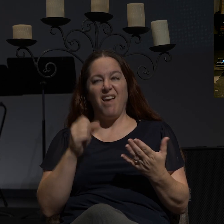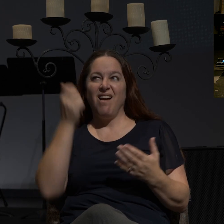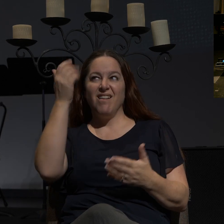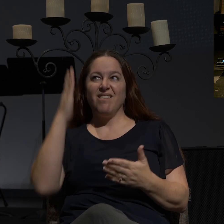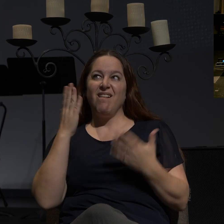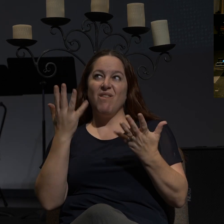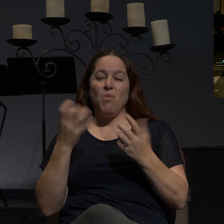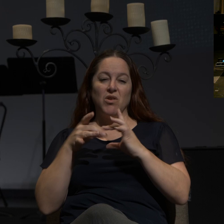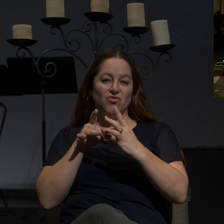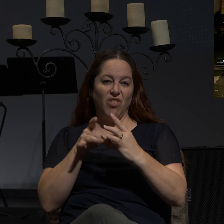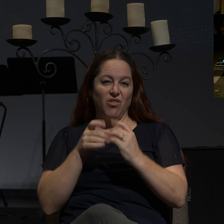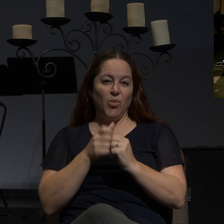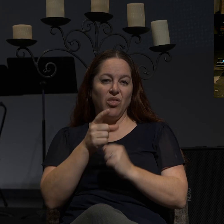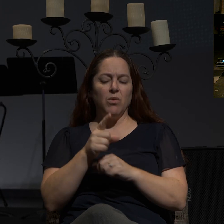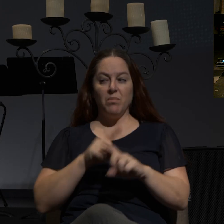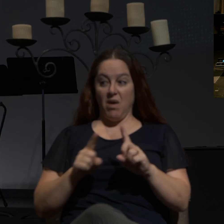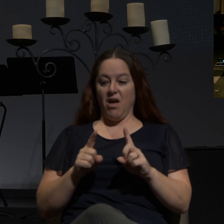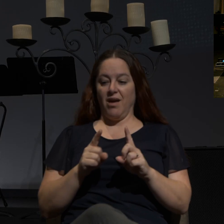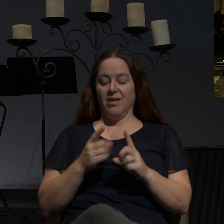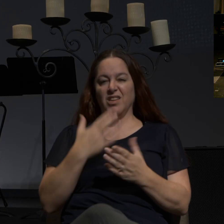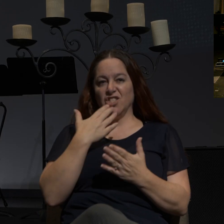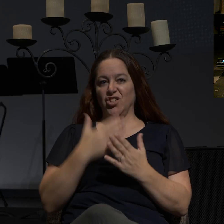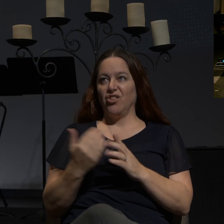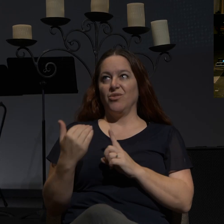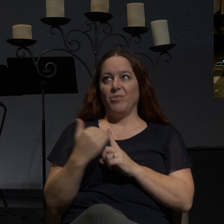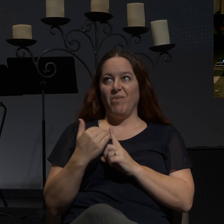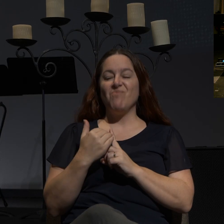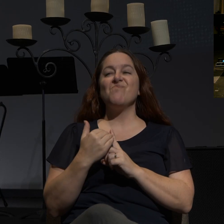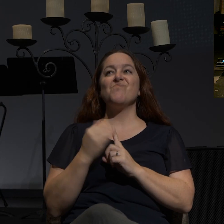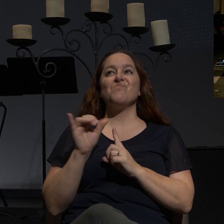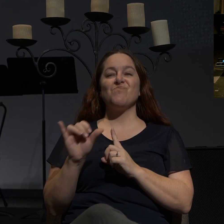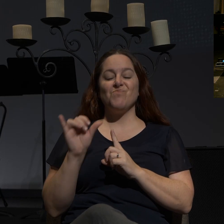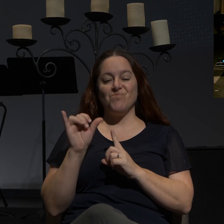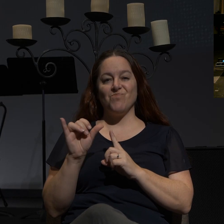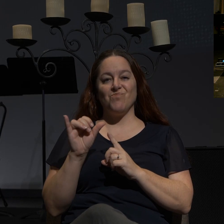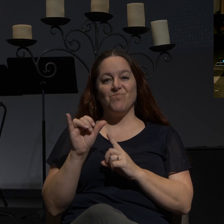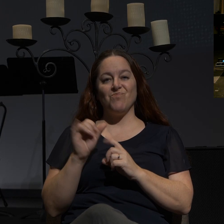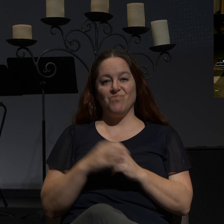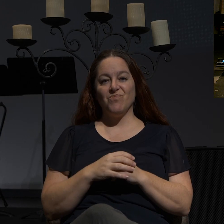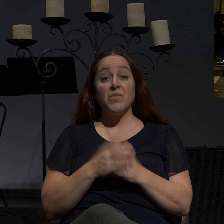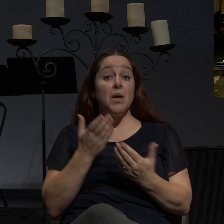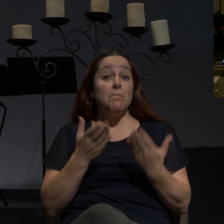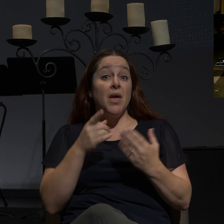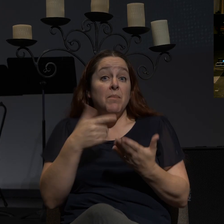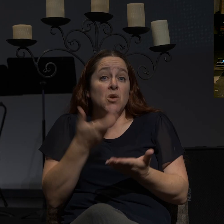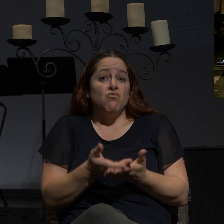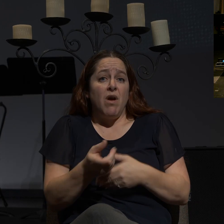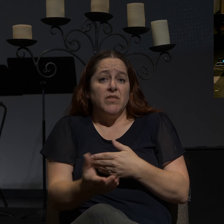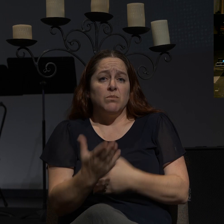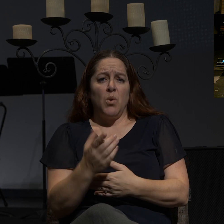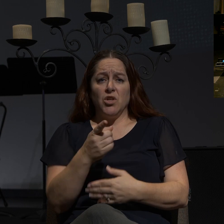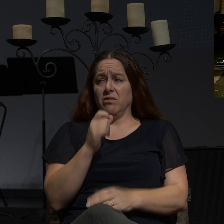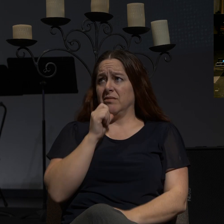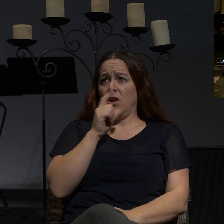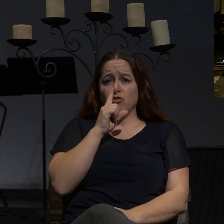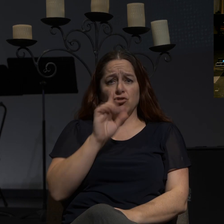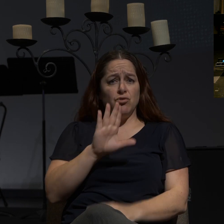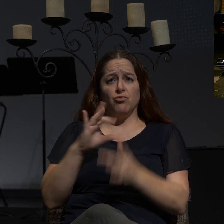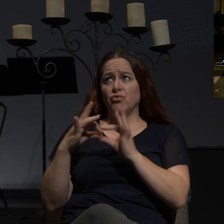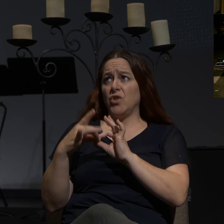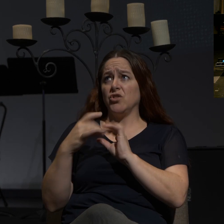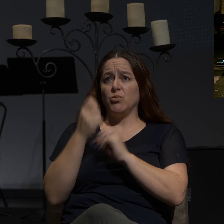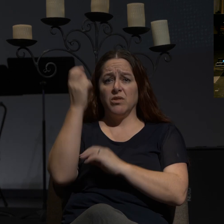a relationship with you, and yet isn't it good to be reminded of that? Now, you may be here this morning and you're not sure about your relationship with